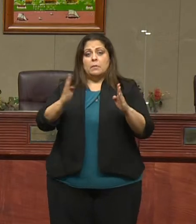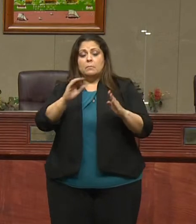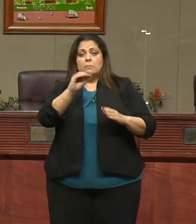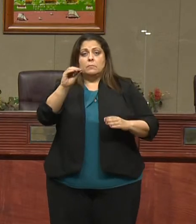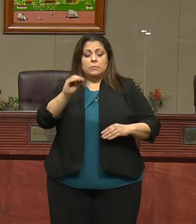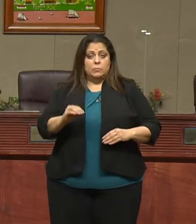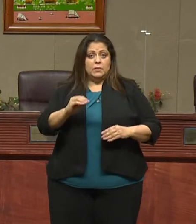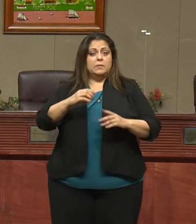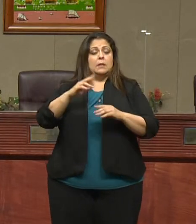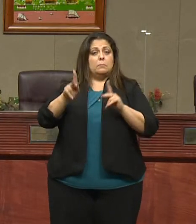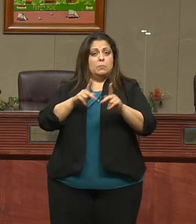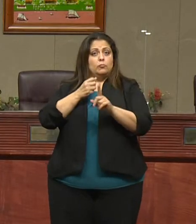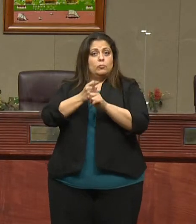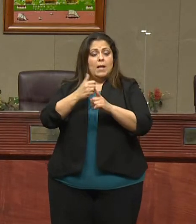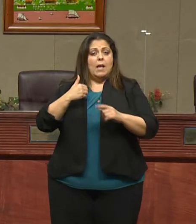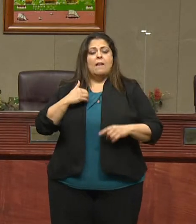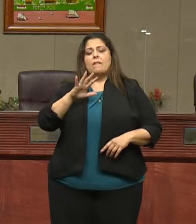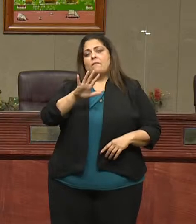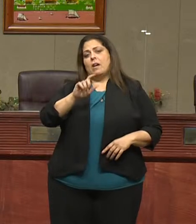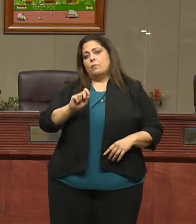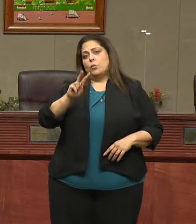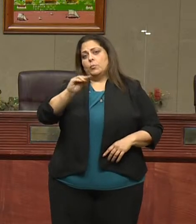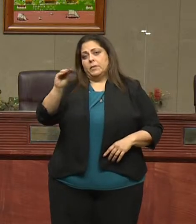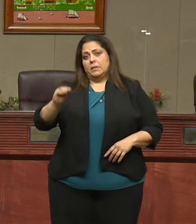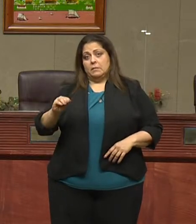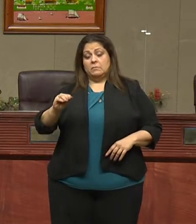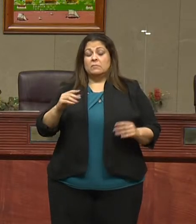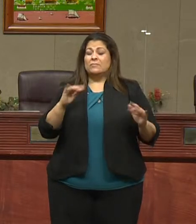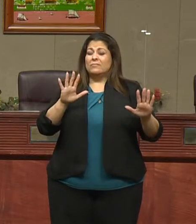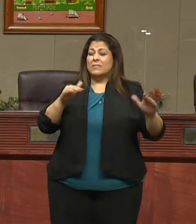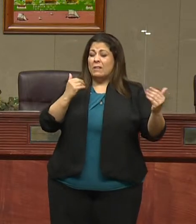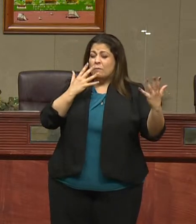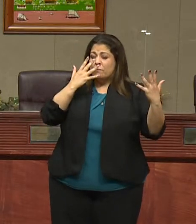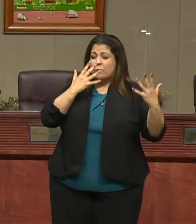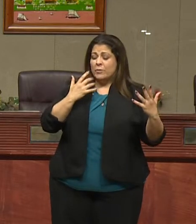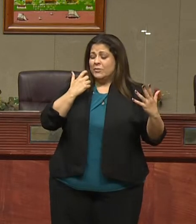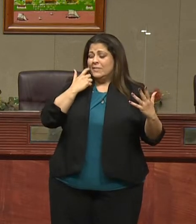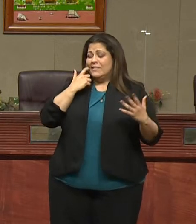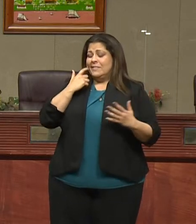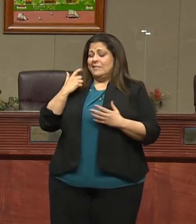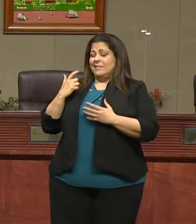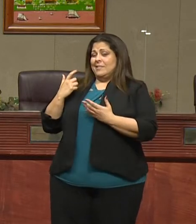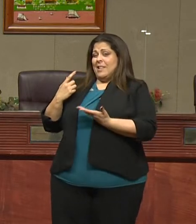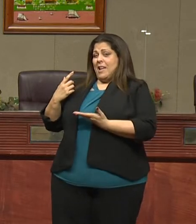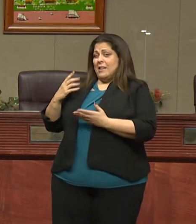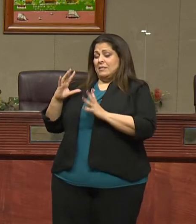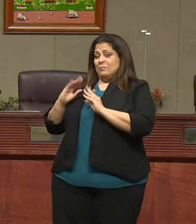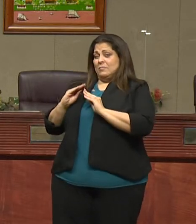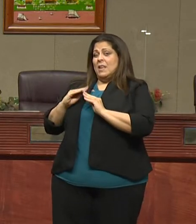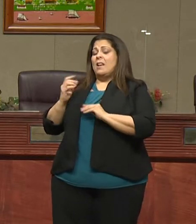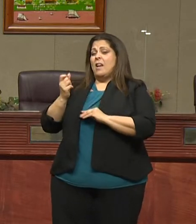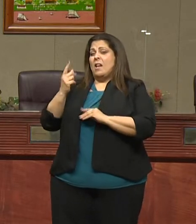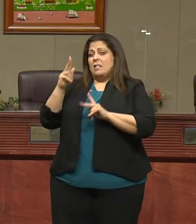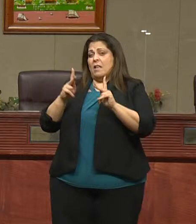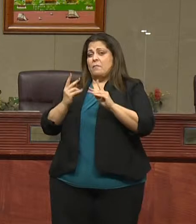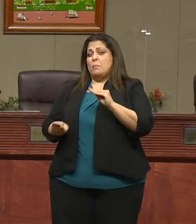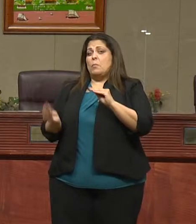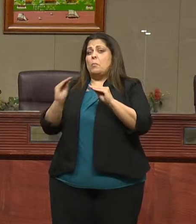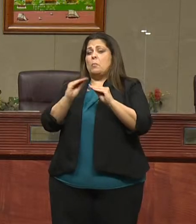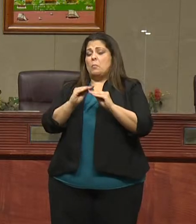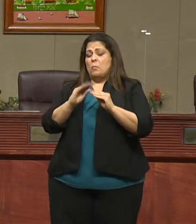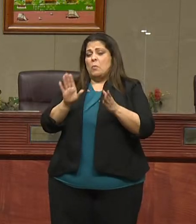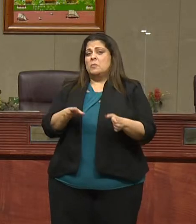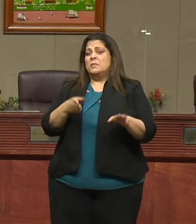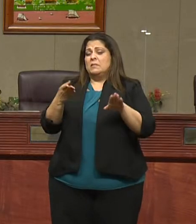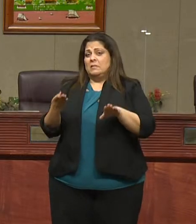positivity rate is 5.2%. Unfortunately, since the last time we spoke, we've had 11 additional COVID-19